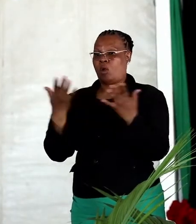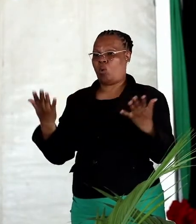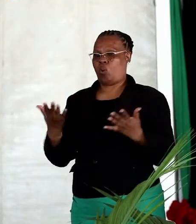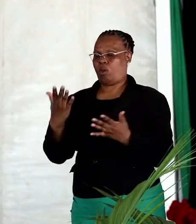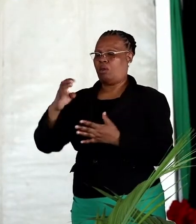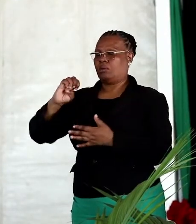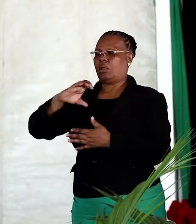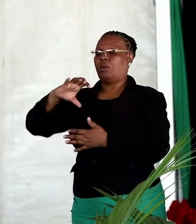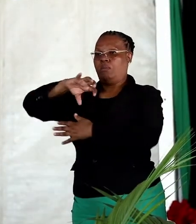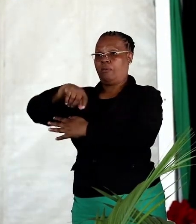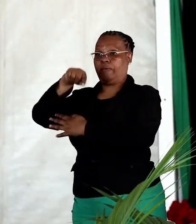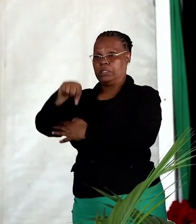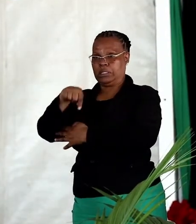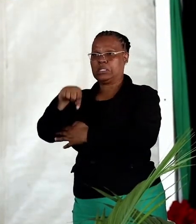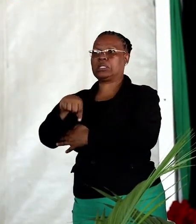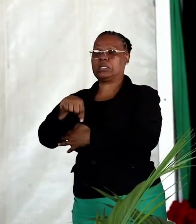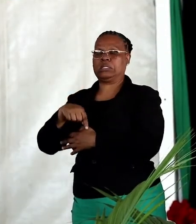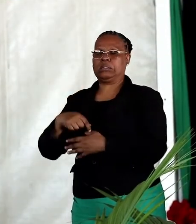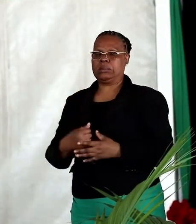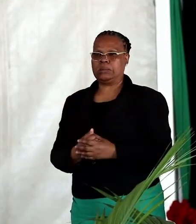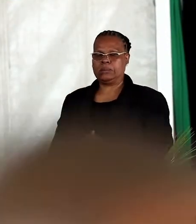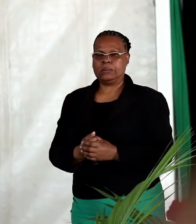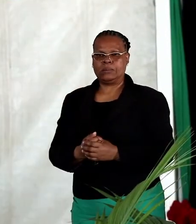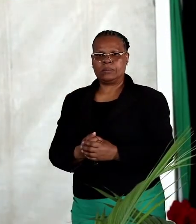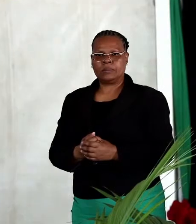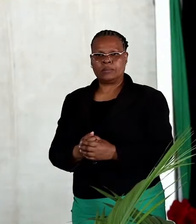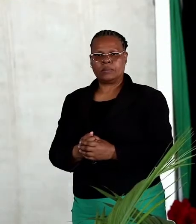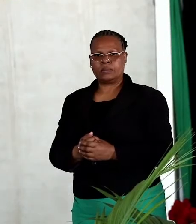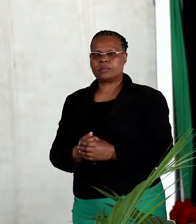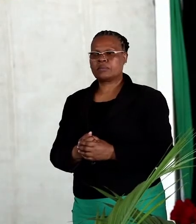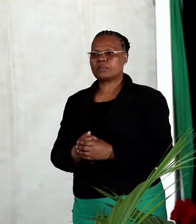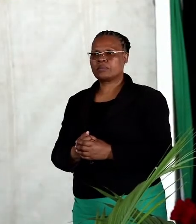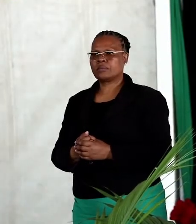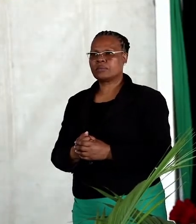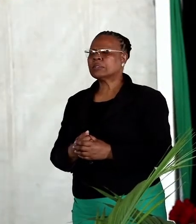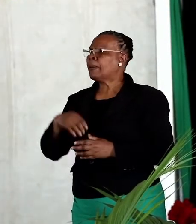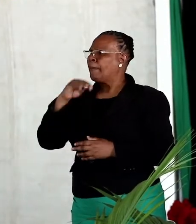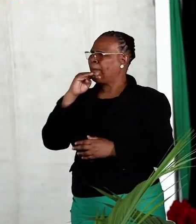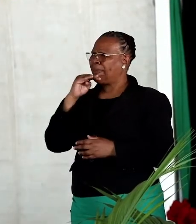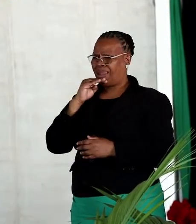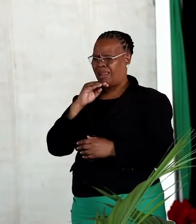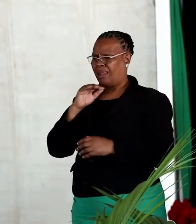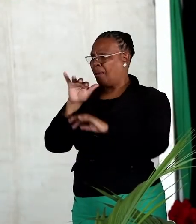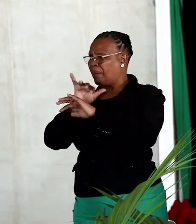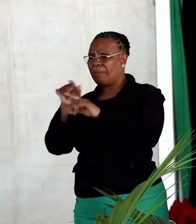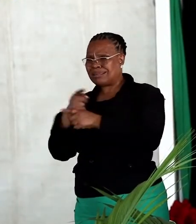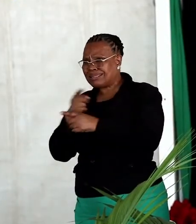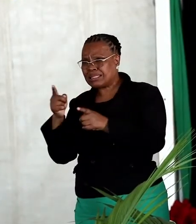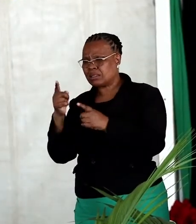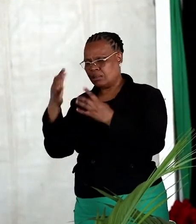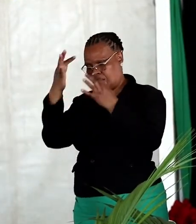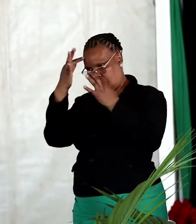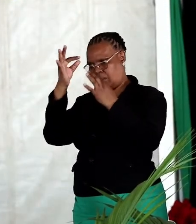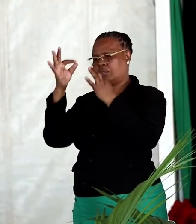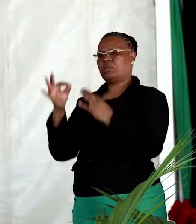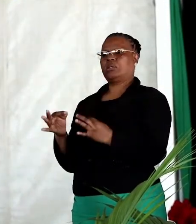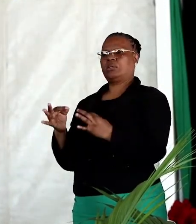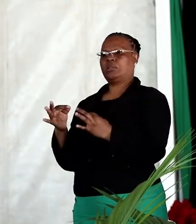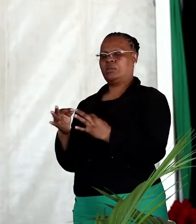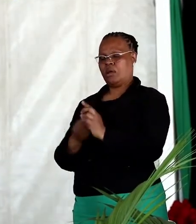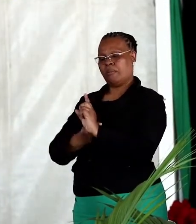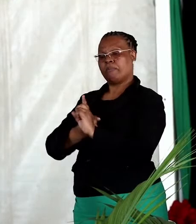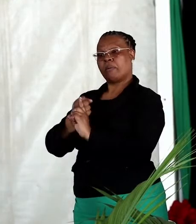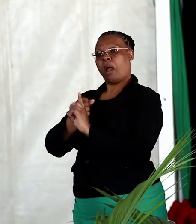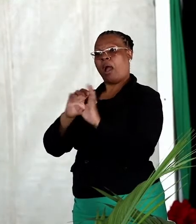ordinary people who came, and these people, they decided that we want freedom for our